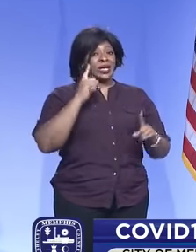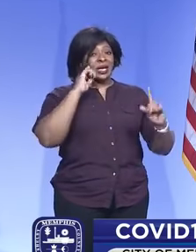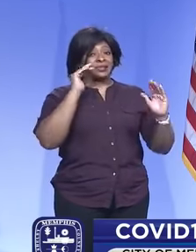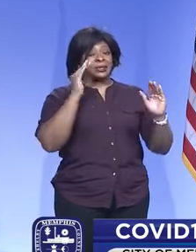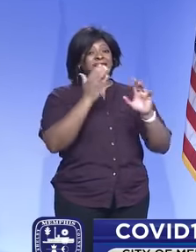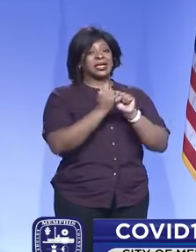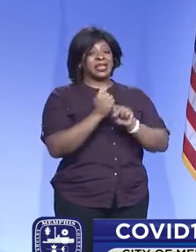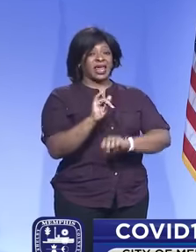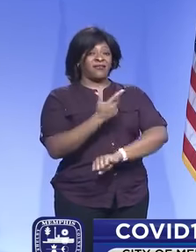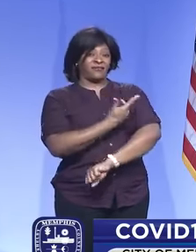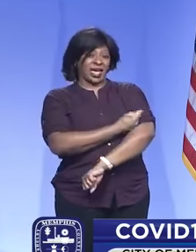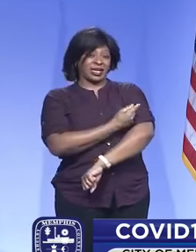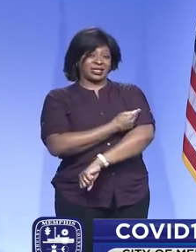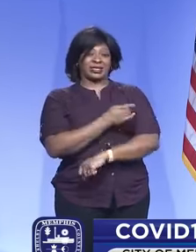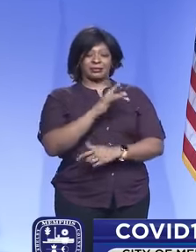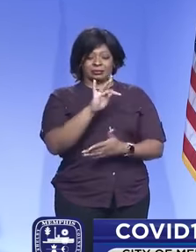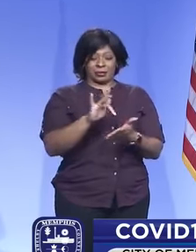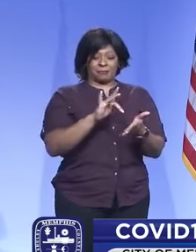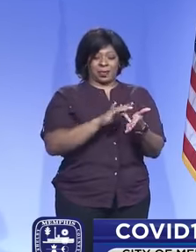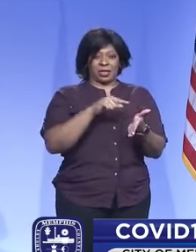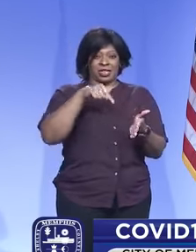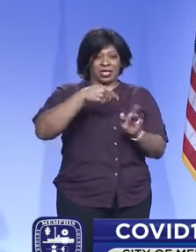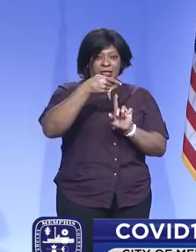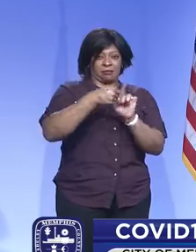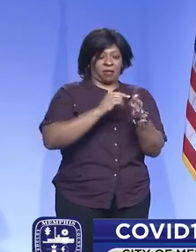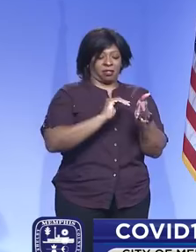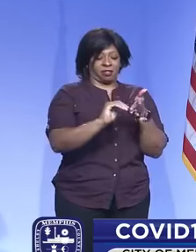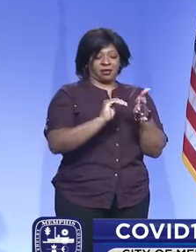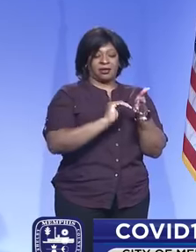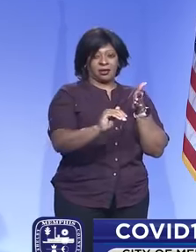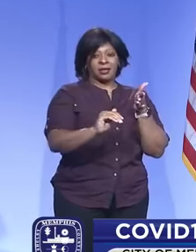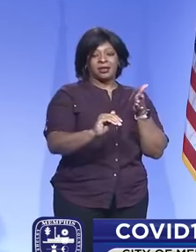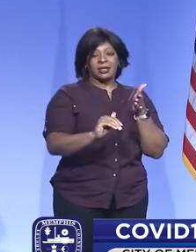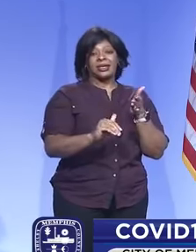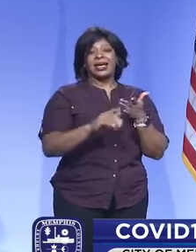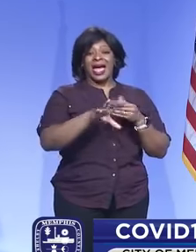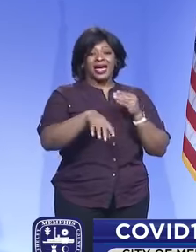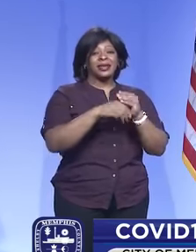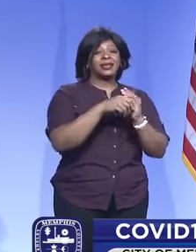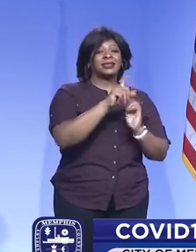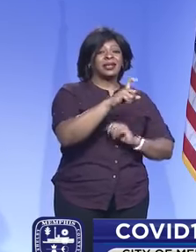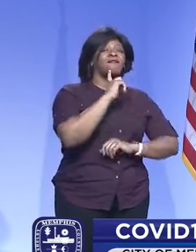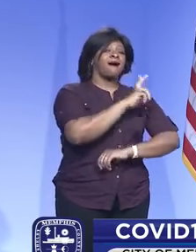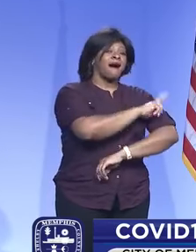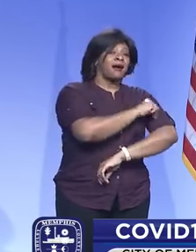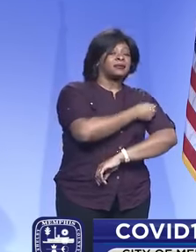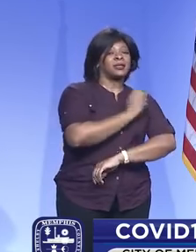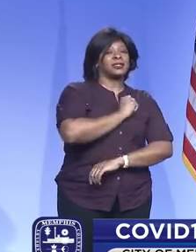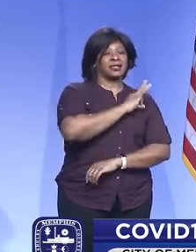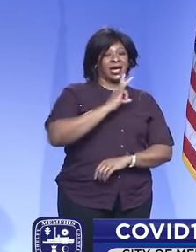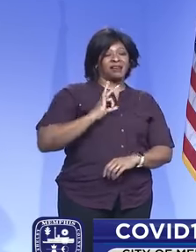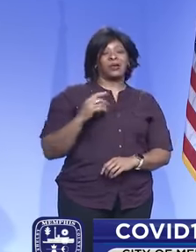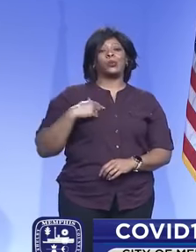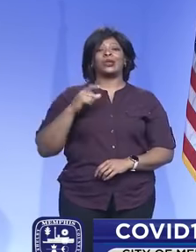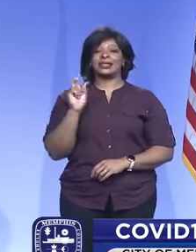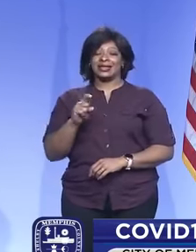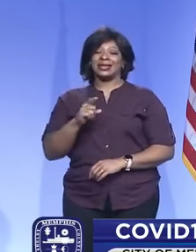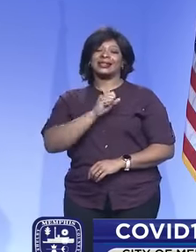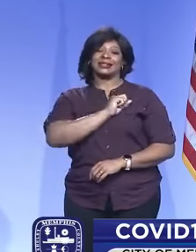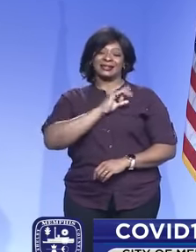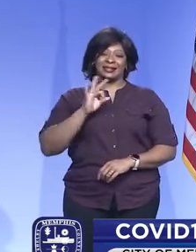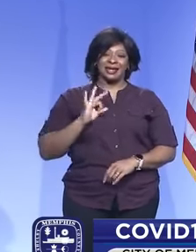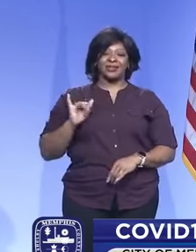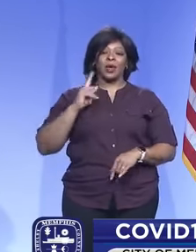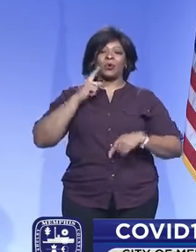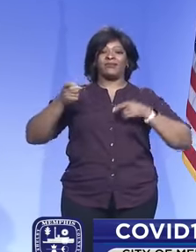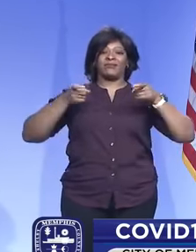getting vaccine here in the middle of the month. So in addition to a need for hospital staffing, we actually need staffing that's